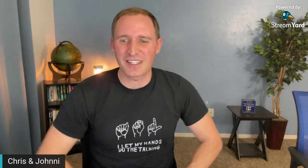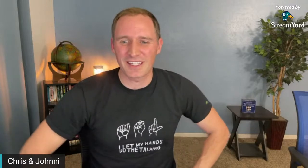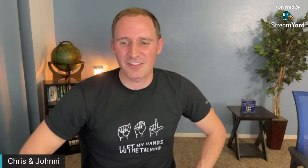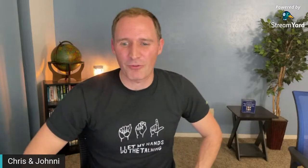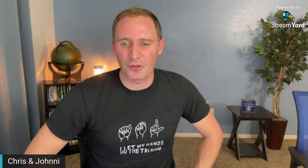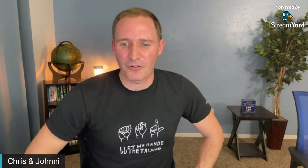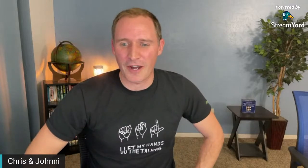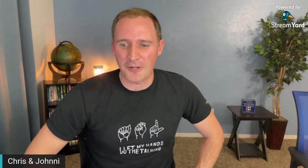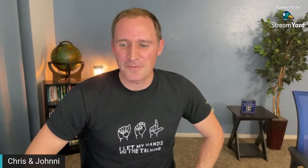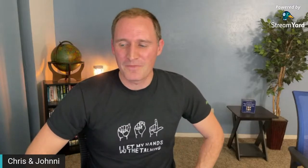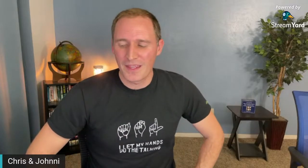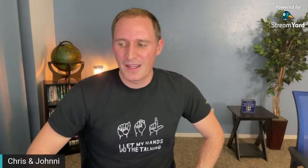that gets thrown around.